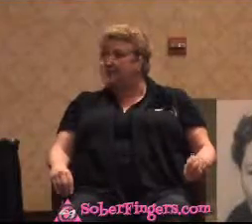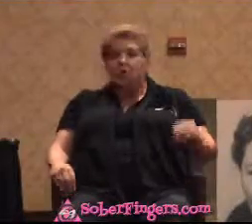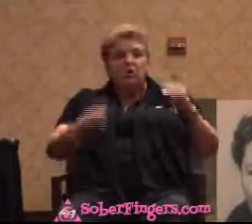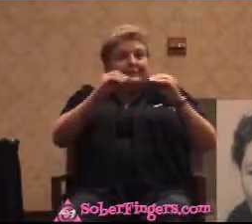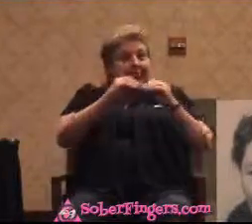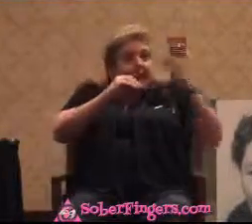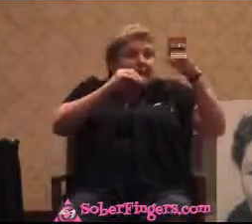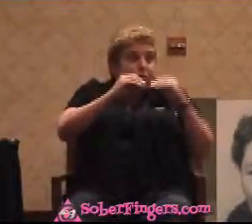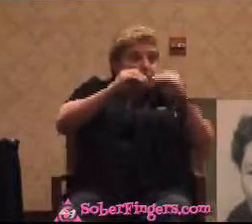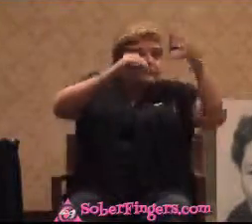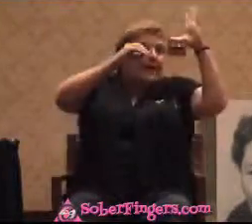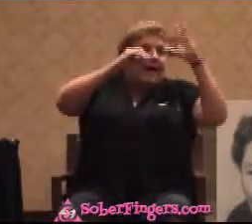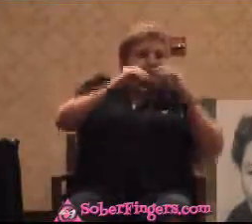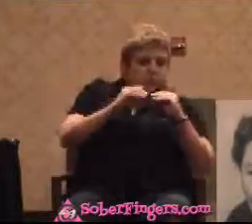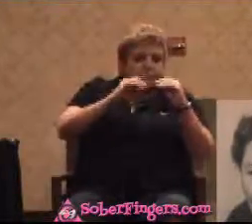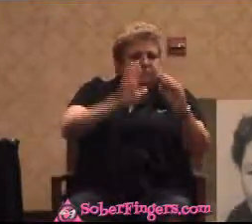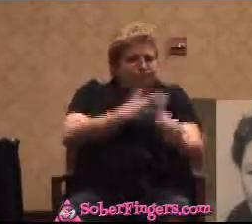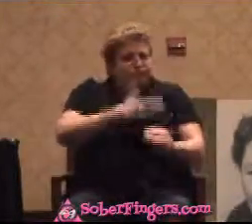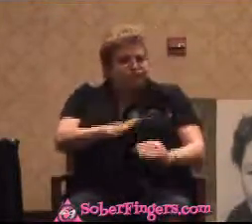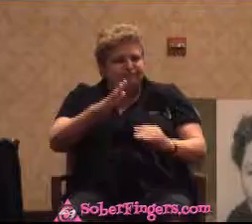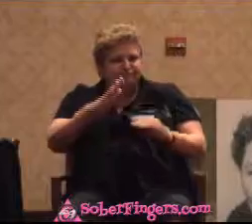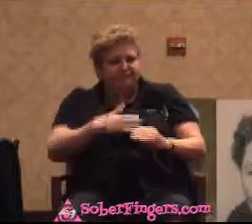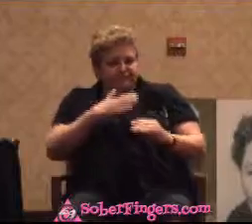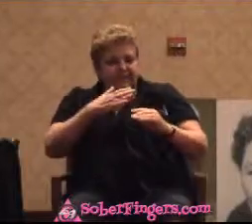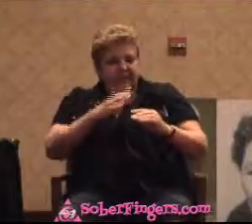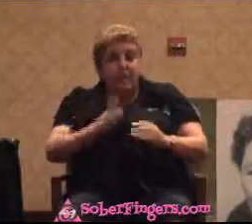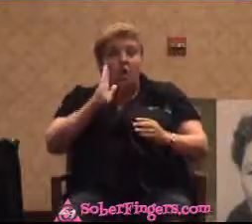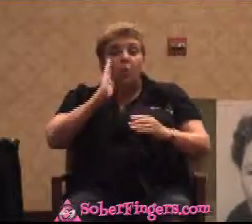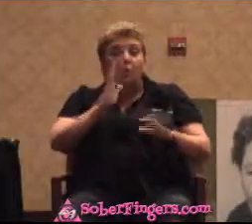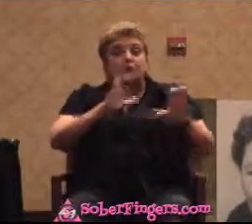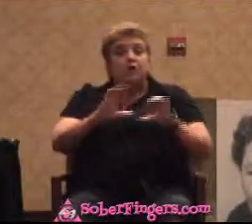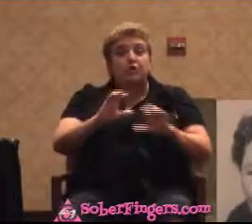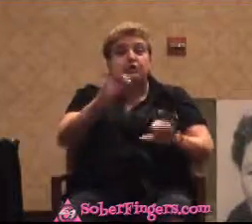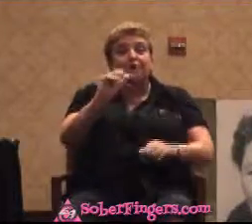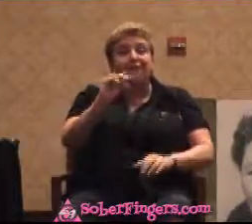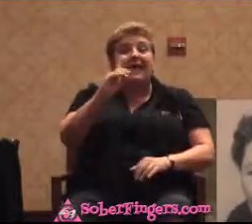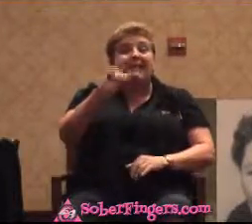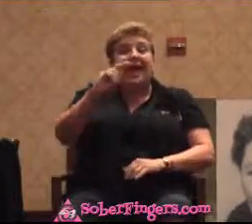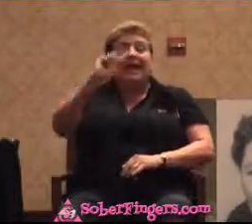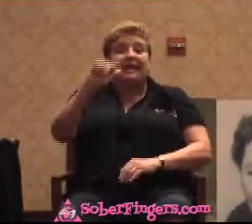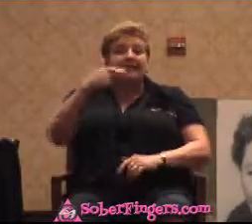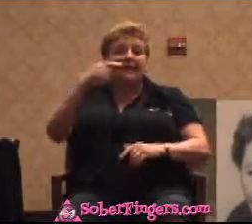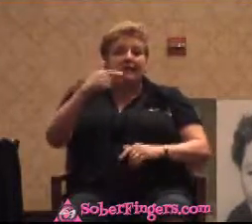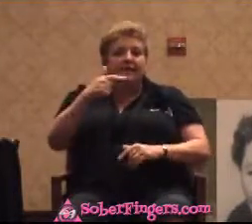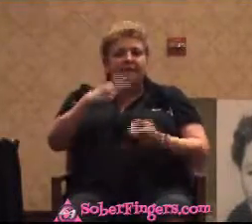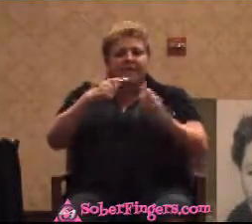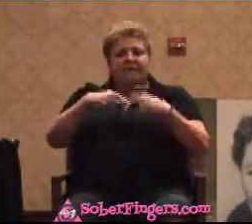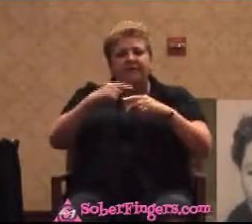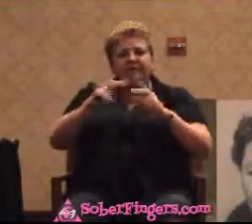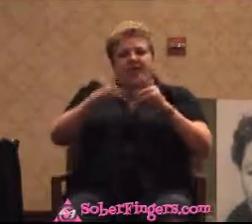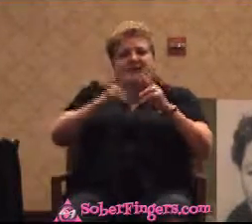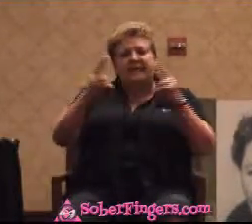Scaramouche, would you do the fandango? Thunderbolt lightning, very, very frightening